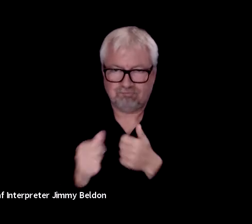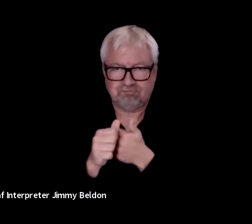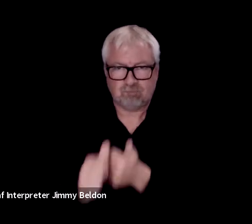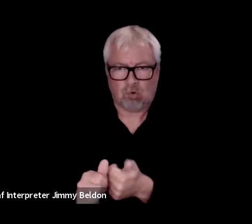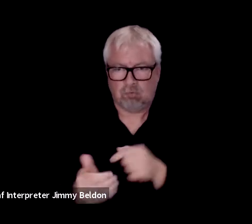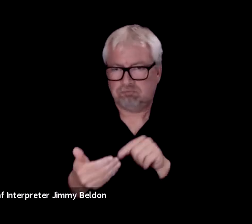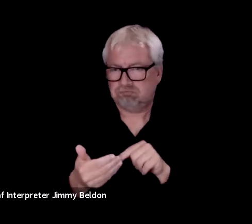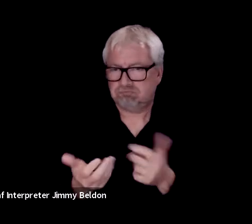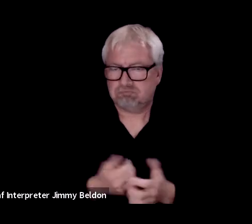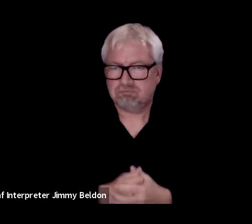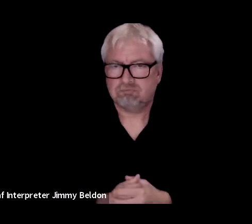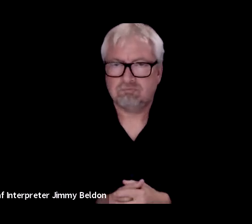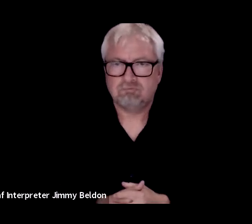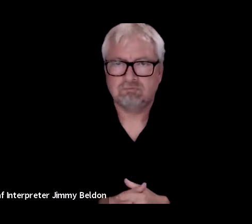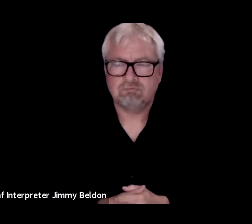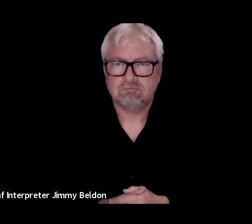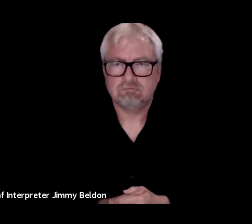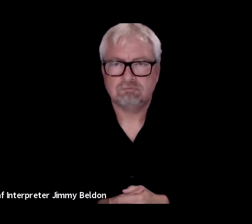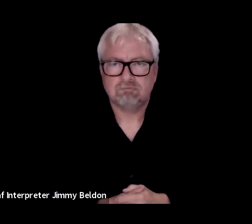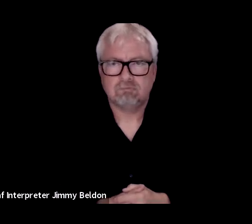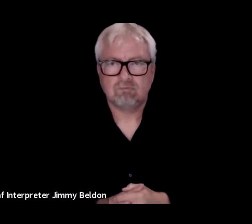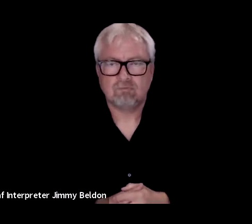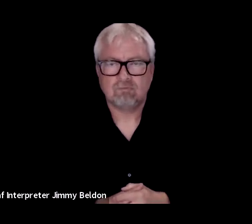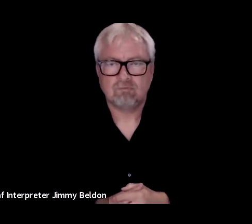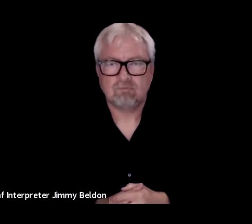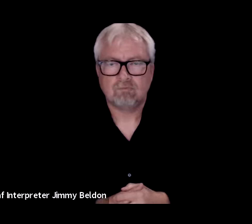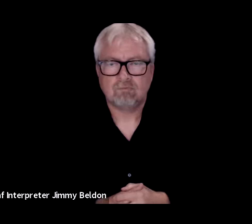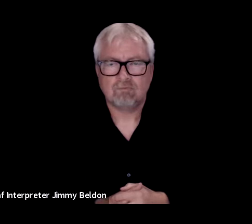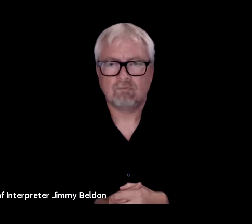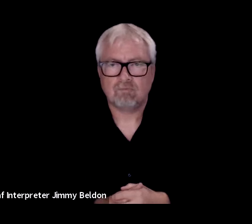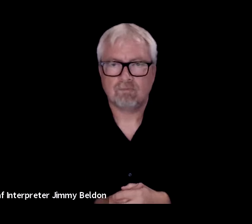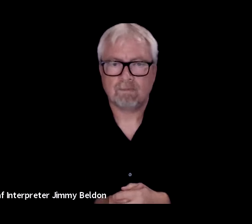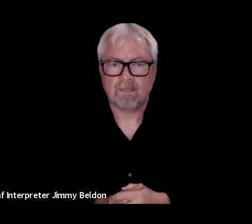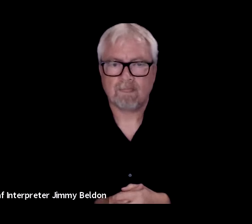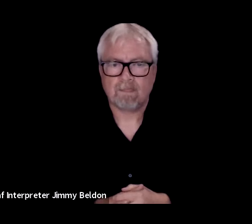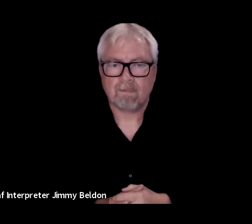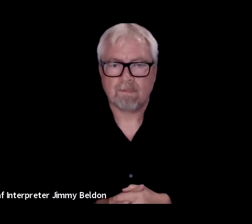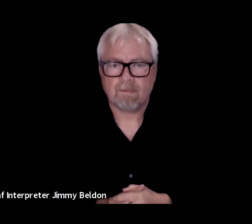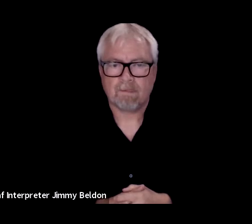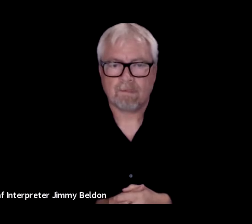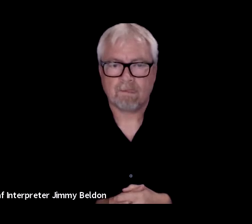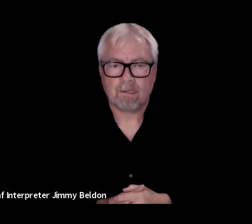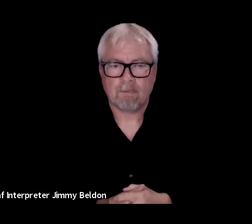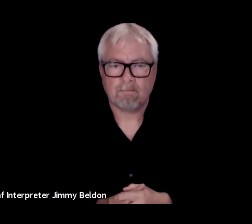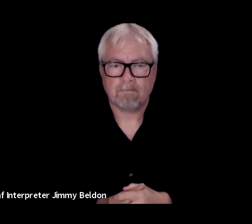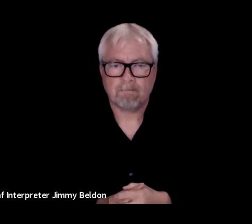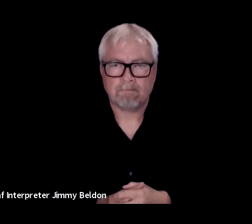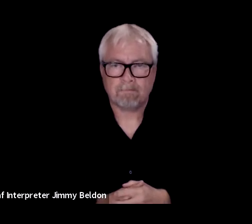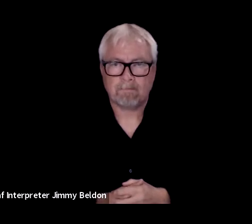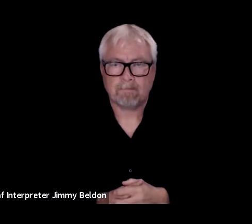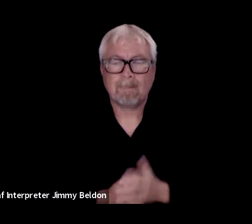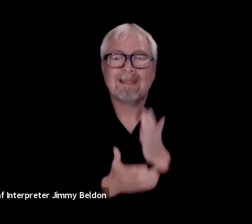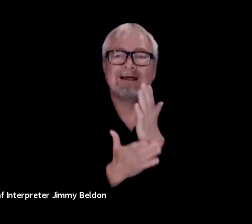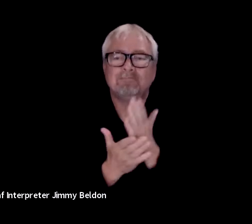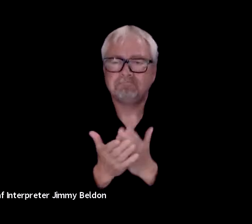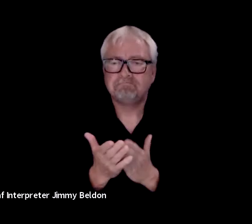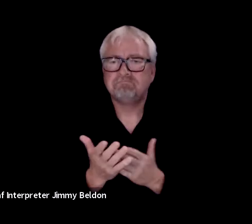verify the case or the death, but those were put into a pending review